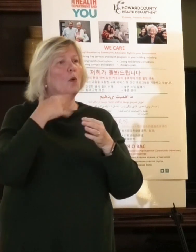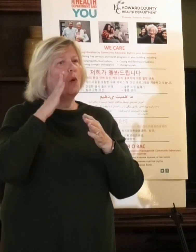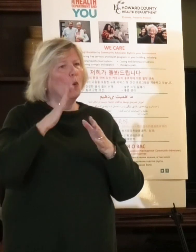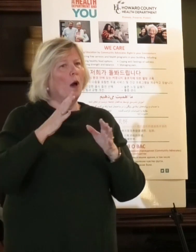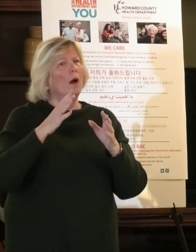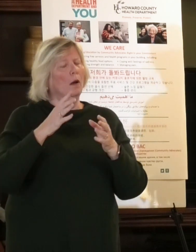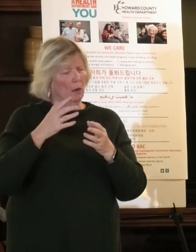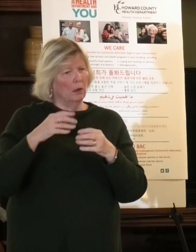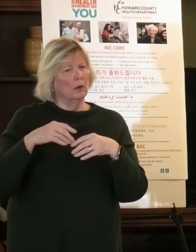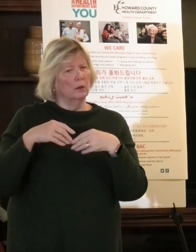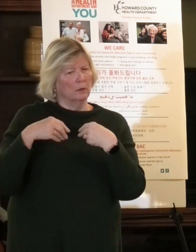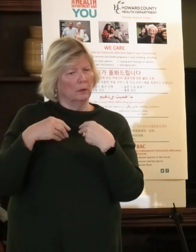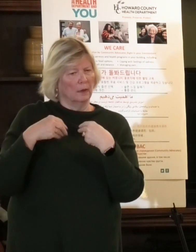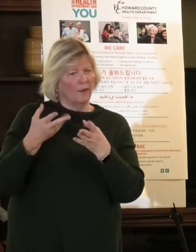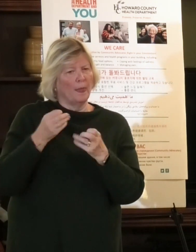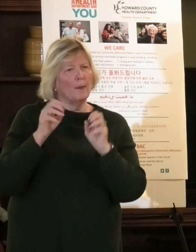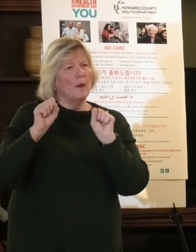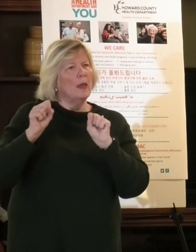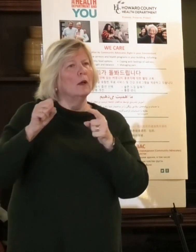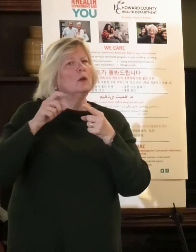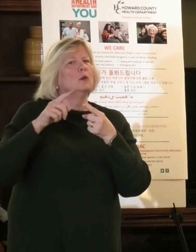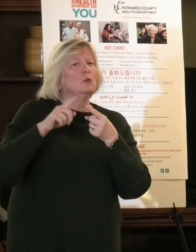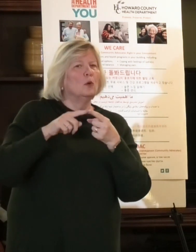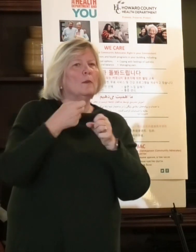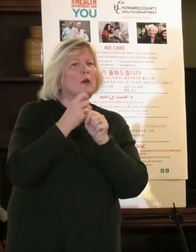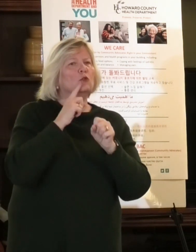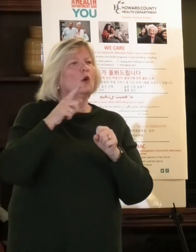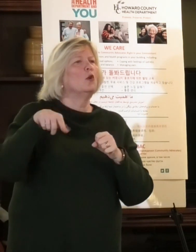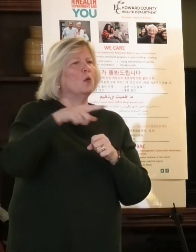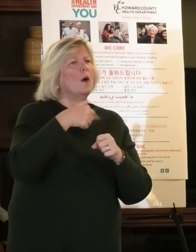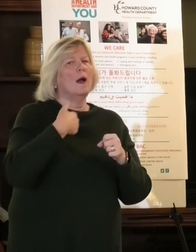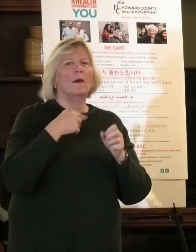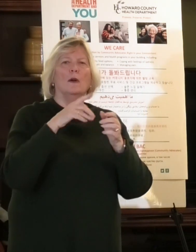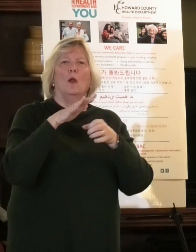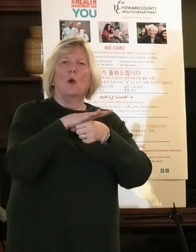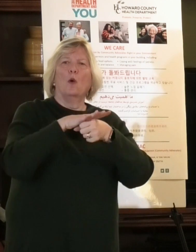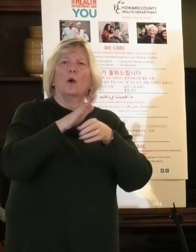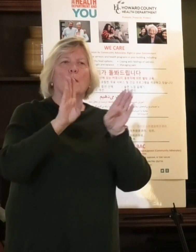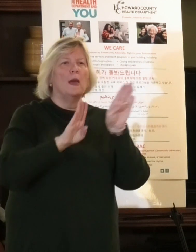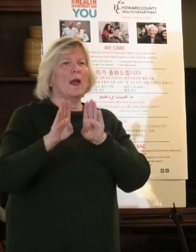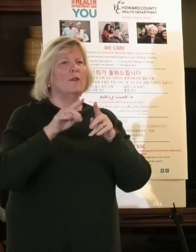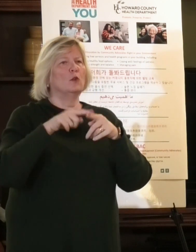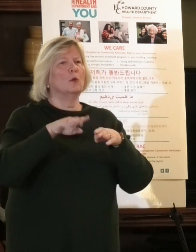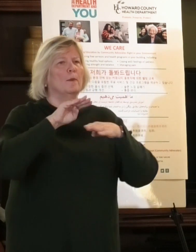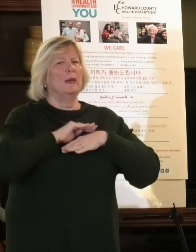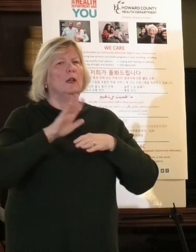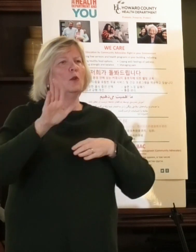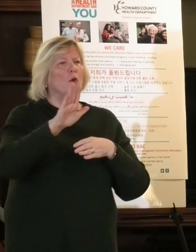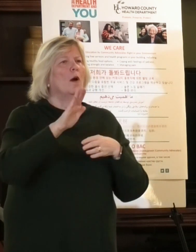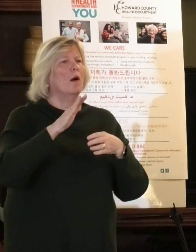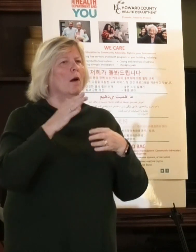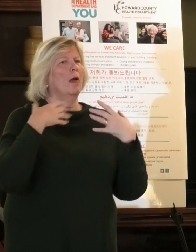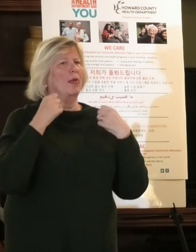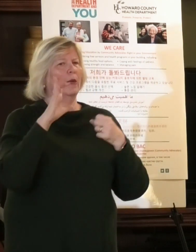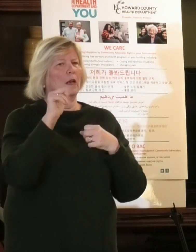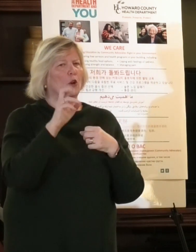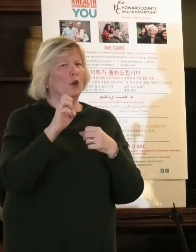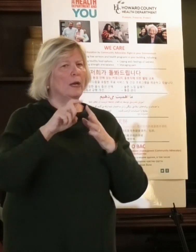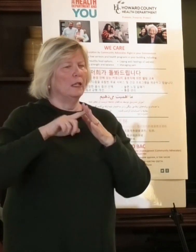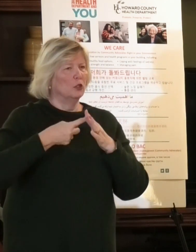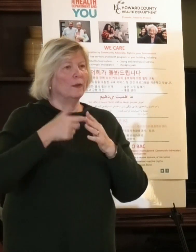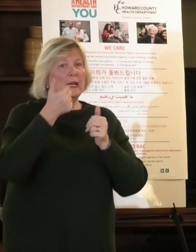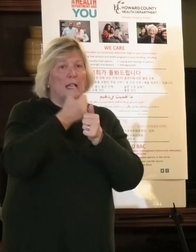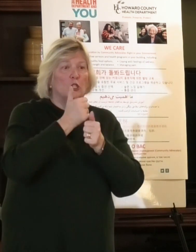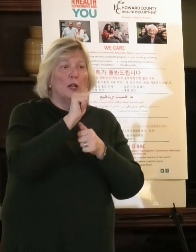them to modify that you have local behavior to meet your best in health initiatives. Each one of the care ambassadors will